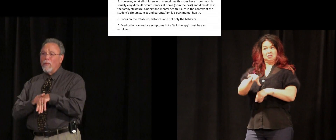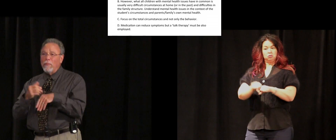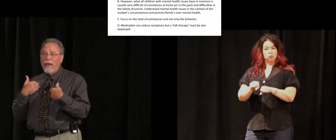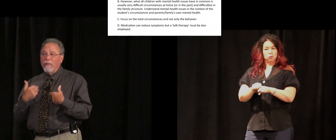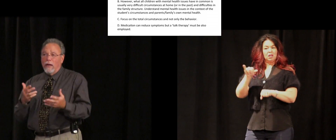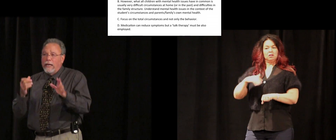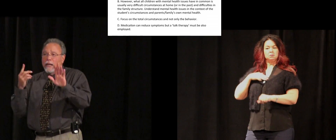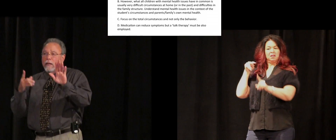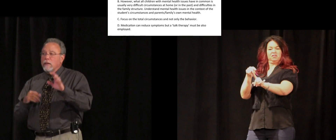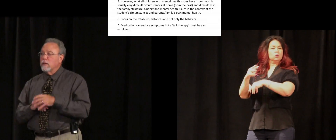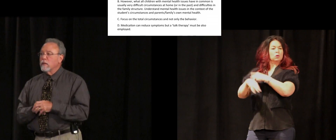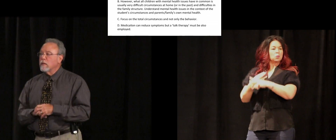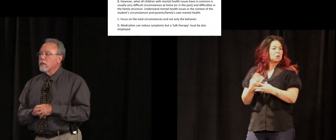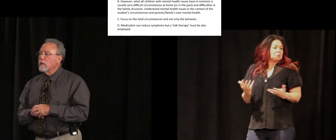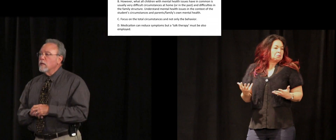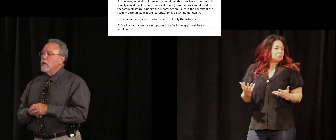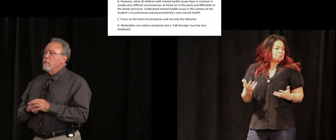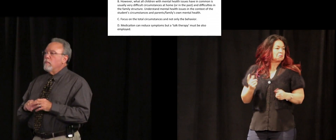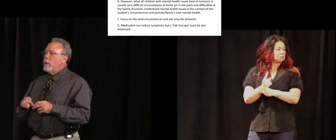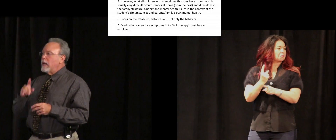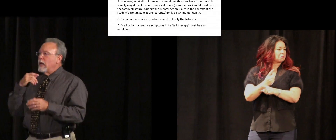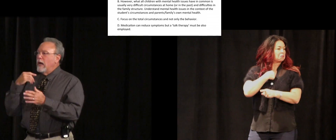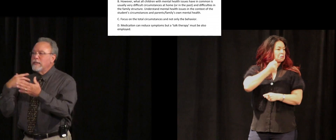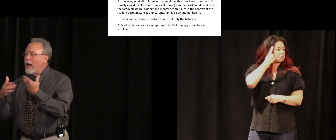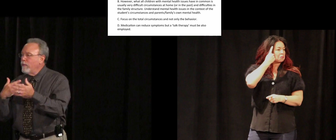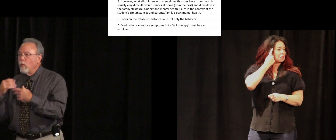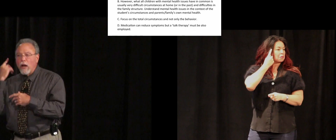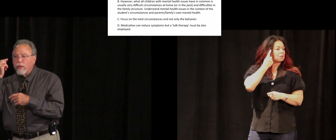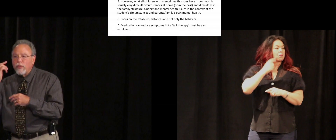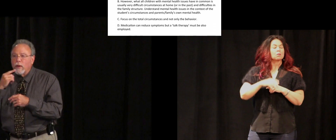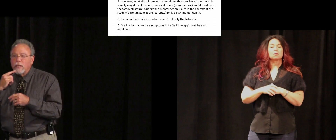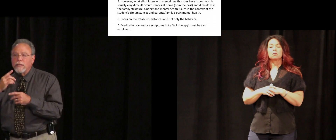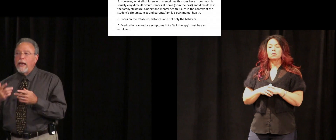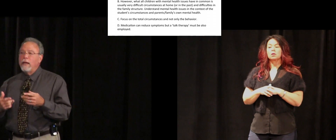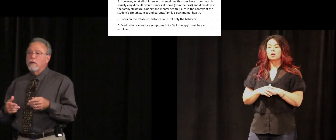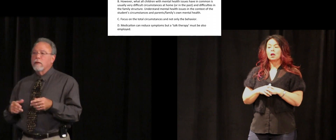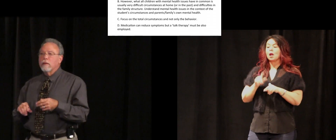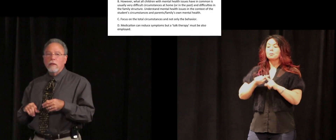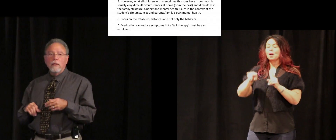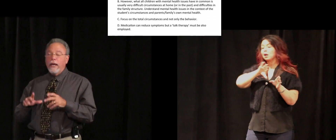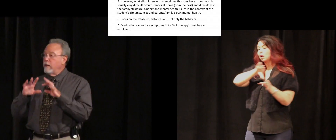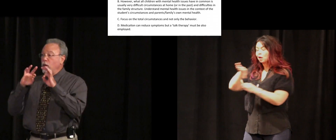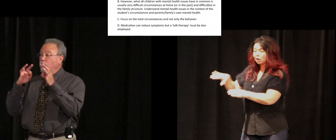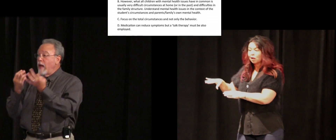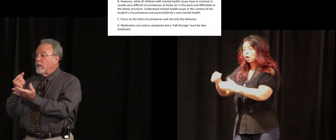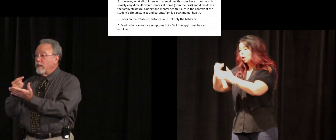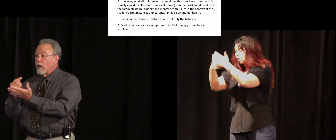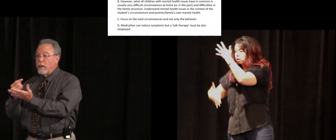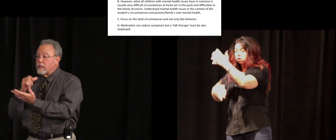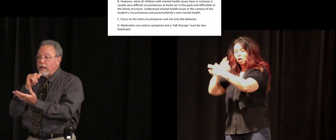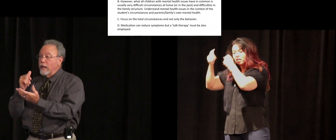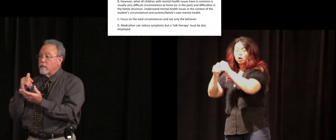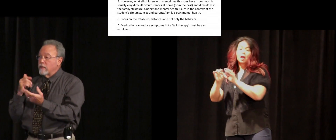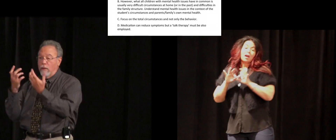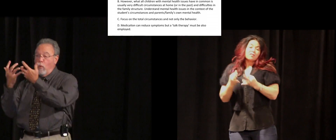significant connection with an adult who seems grounded and confident and knowledgeable and